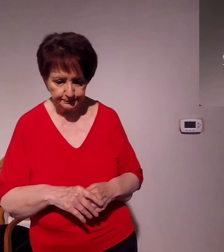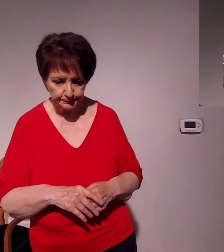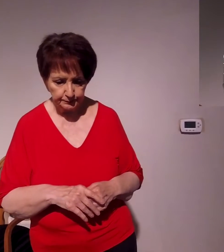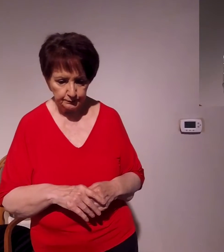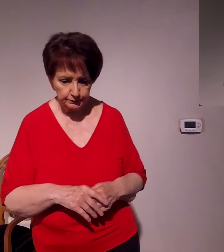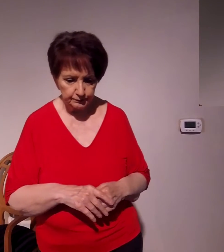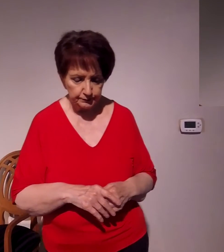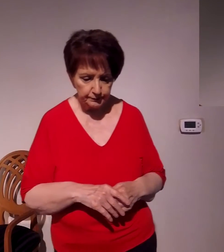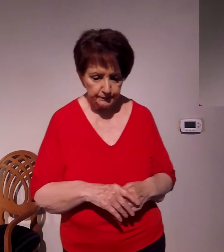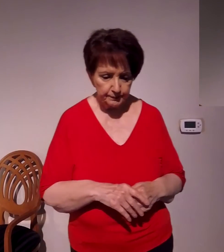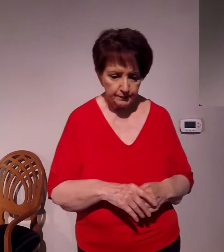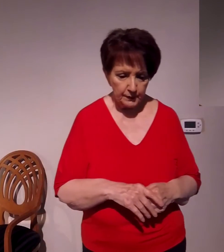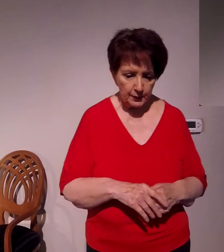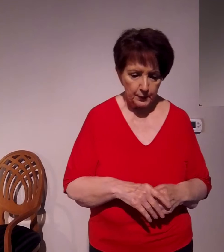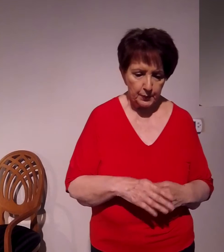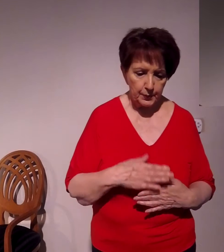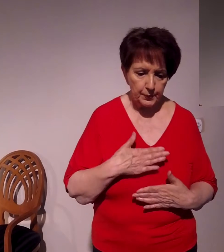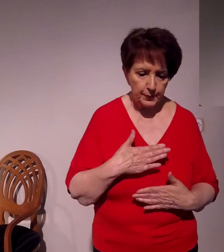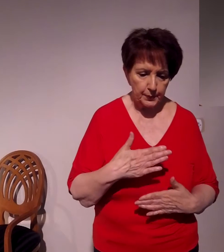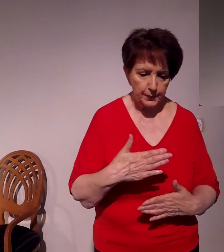in the same breath, take a breath.